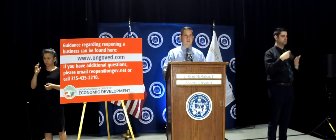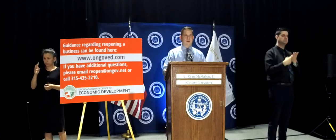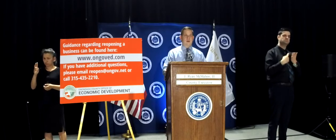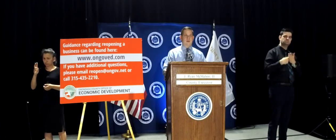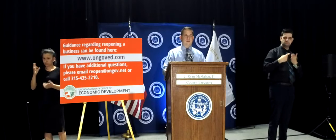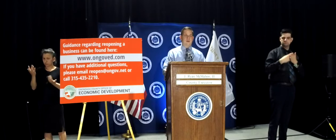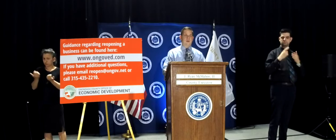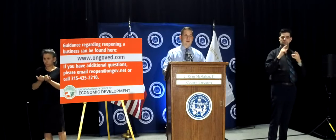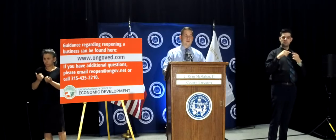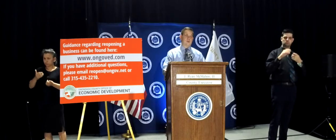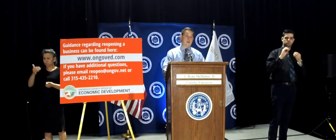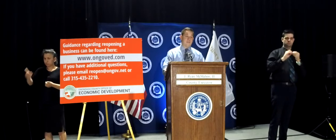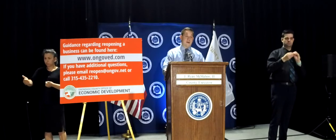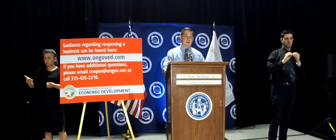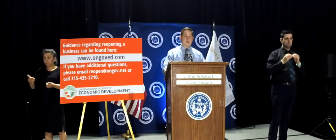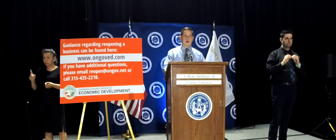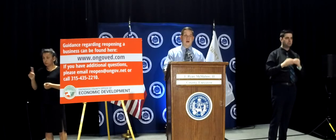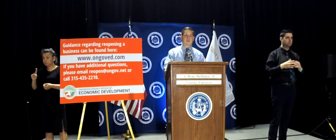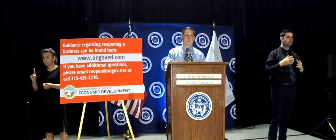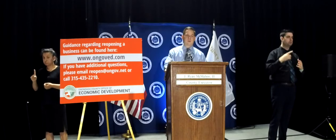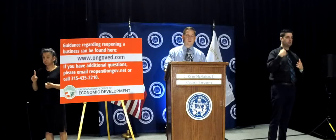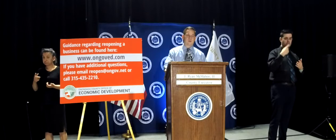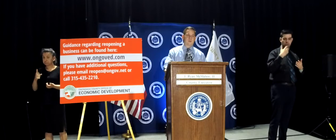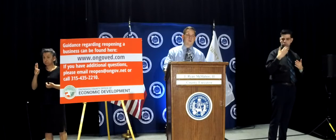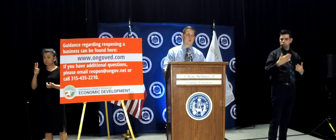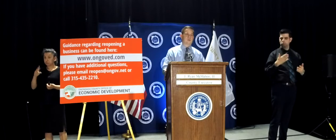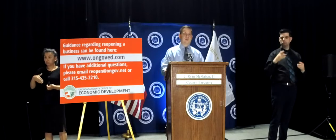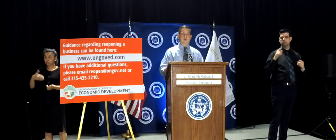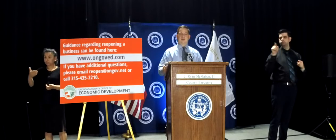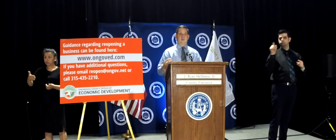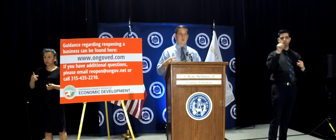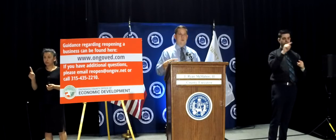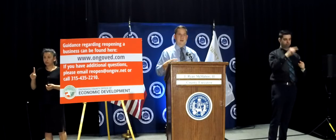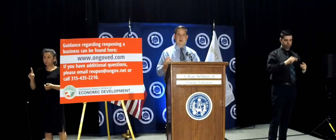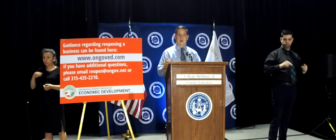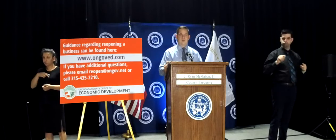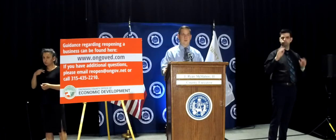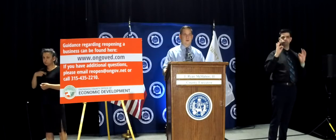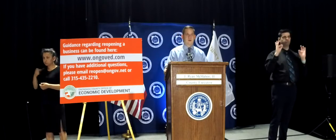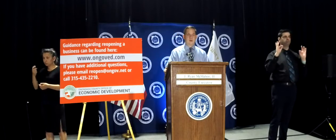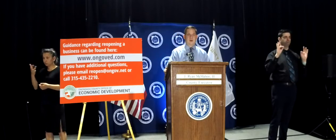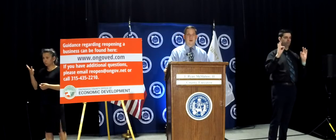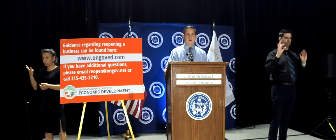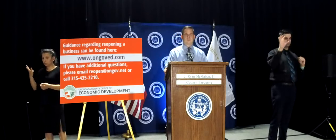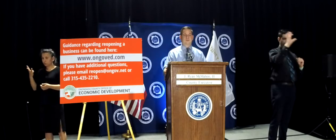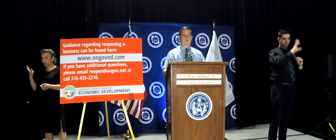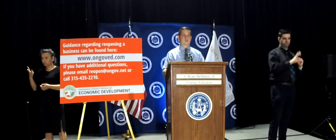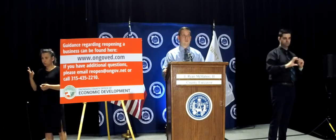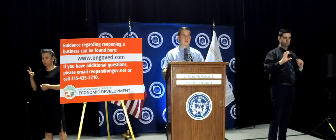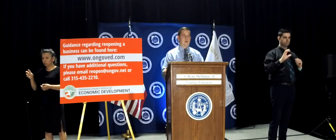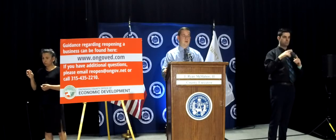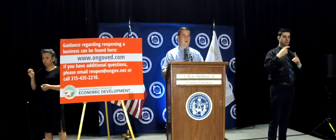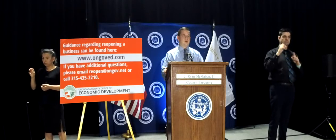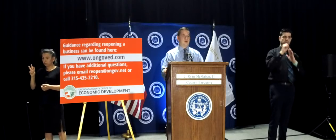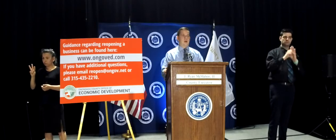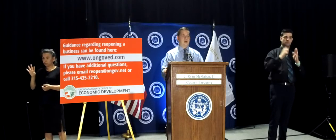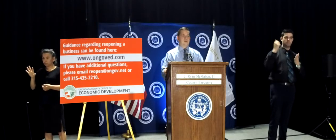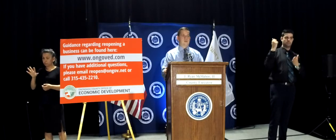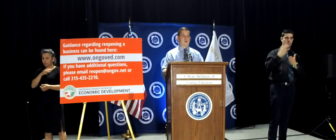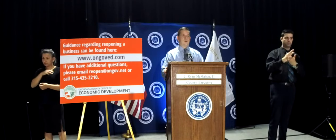great. And actually, they'll get better. Our hospitalization numbers, once you get these folks out of that number,